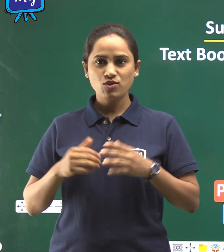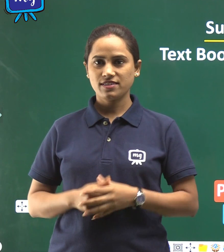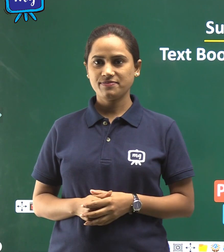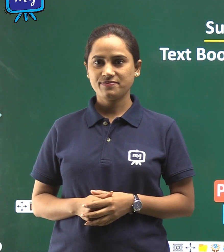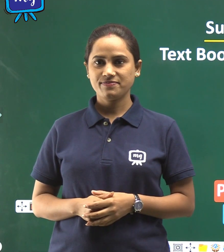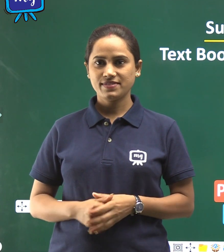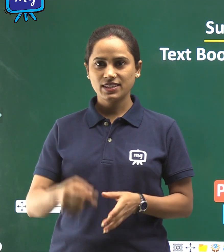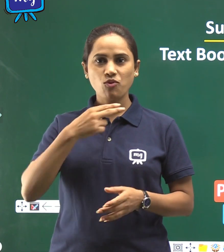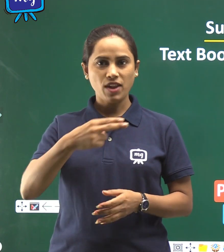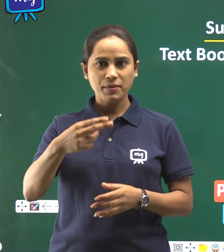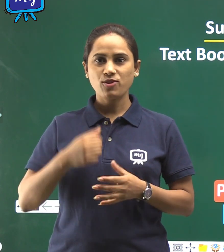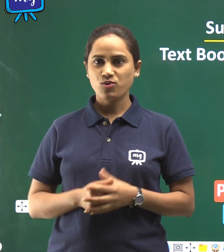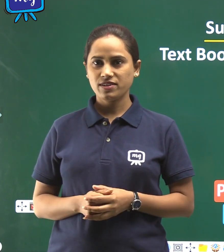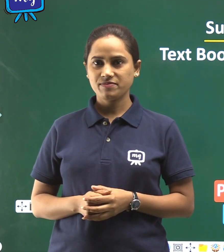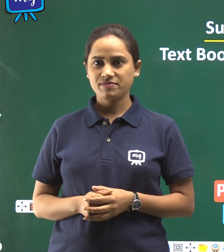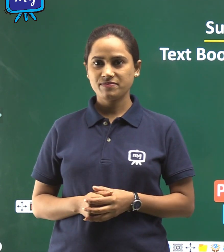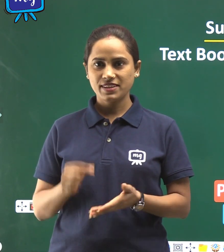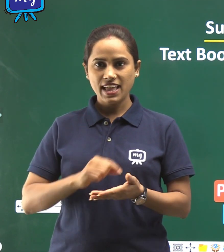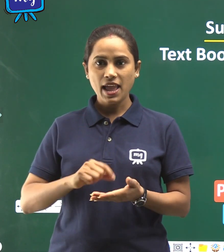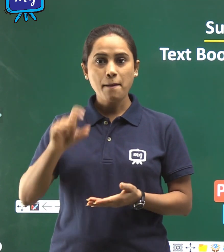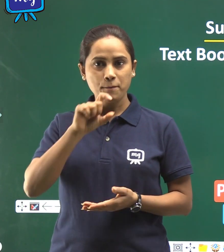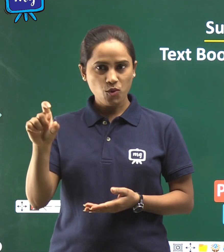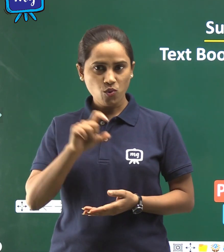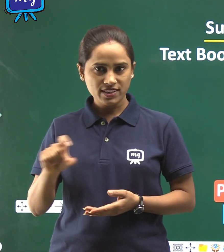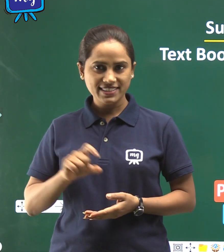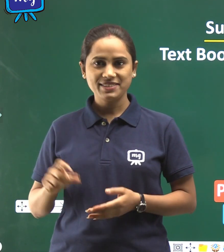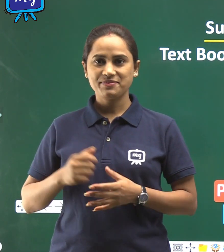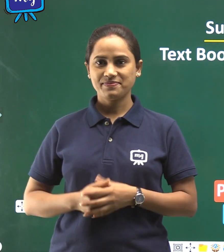textbook, Flamingo, prose,